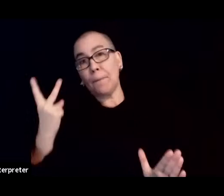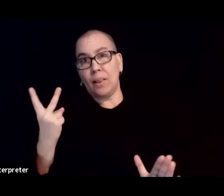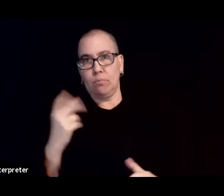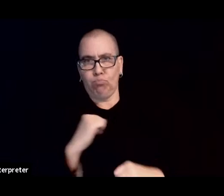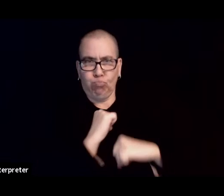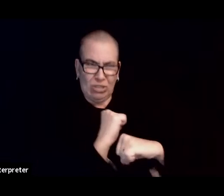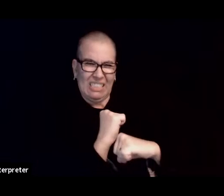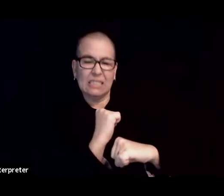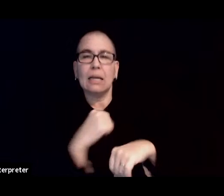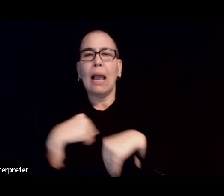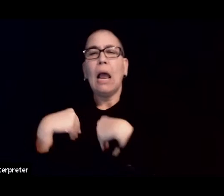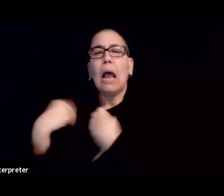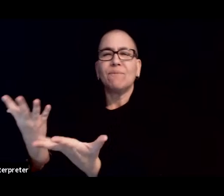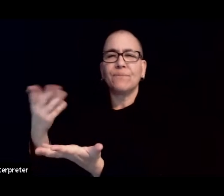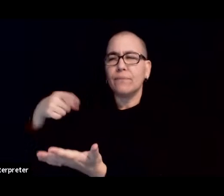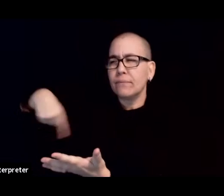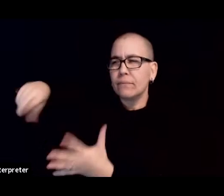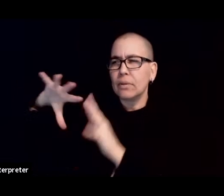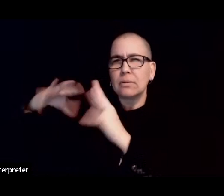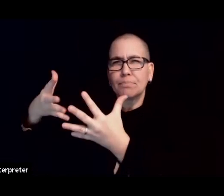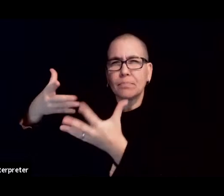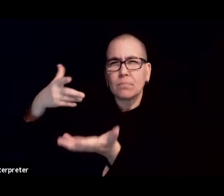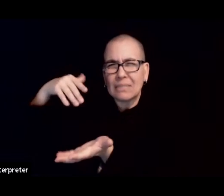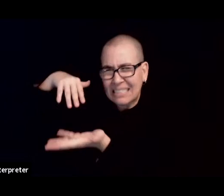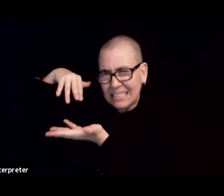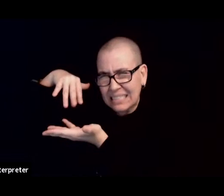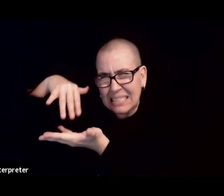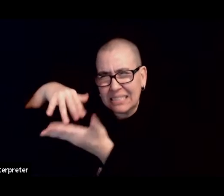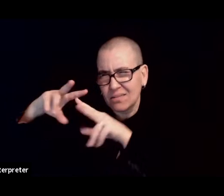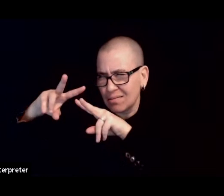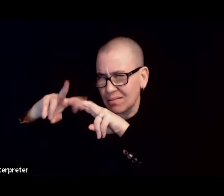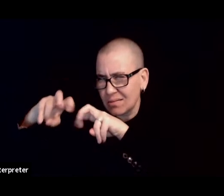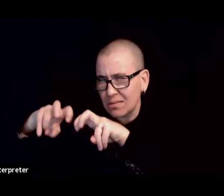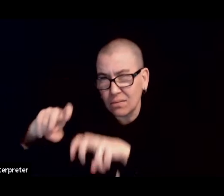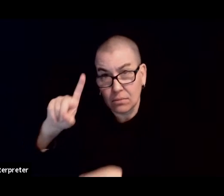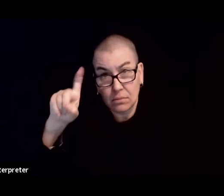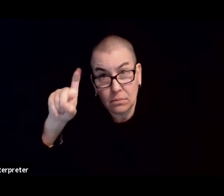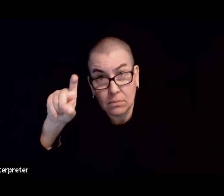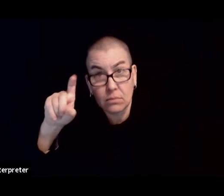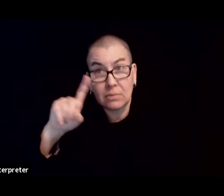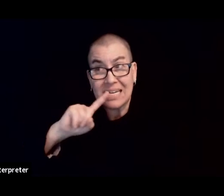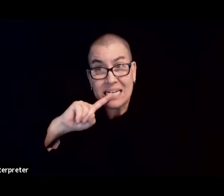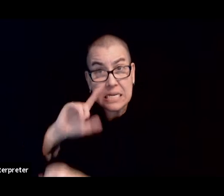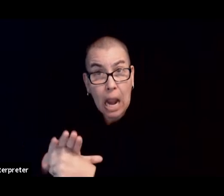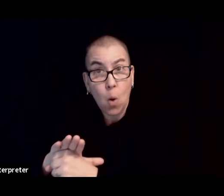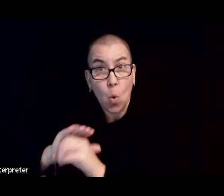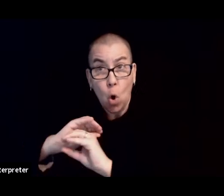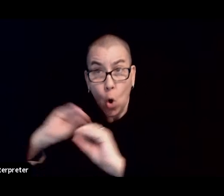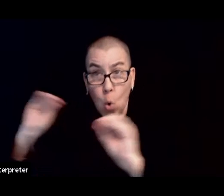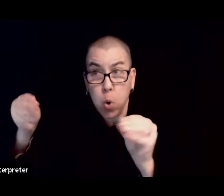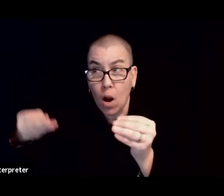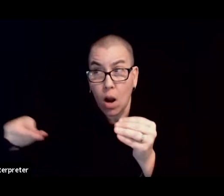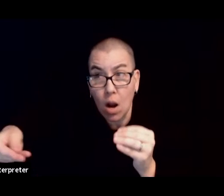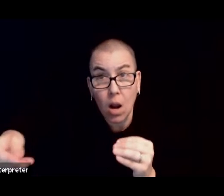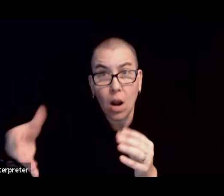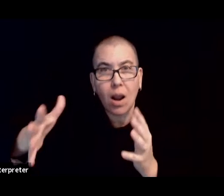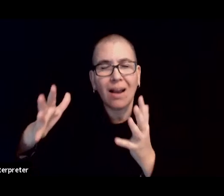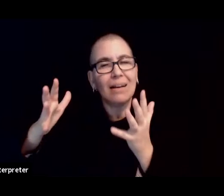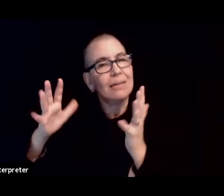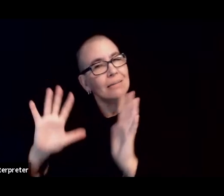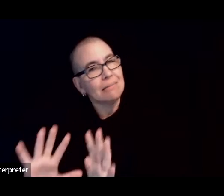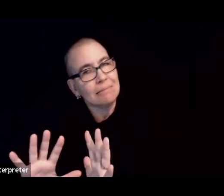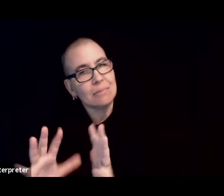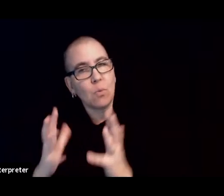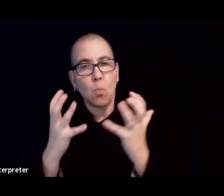that will make a difference. But right now, even people who've been vaccinated need to continue with the mitigation strategies